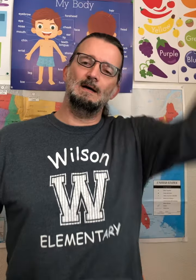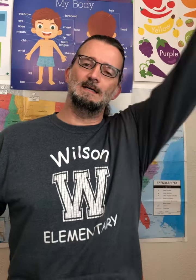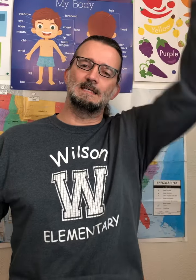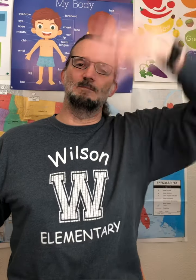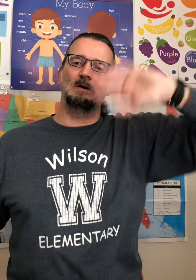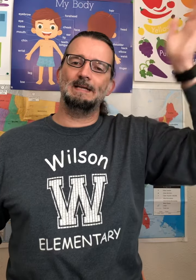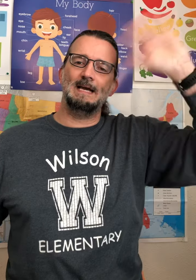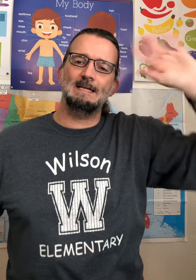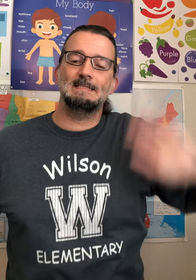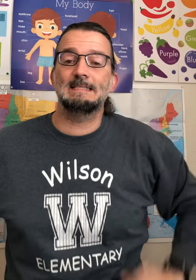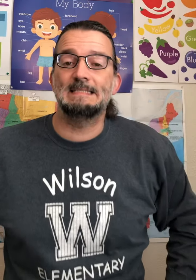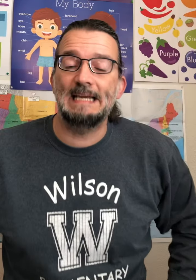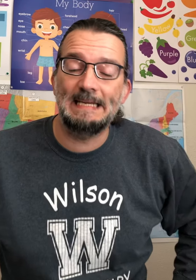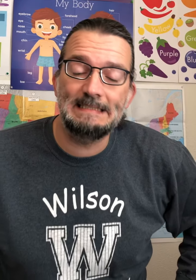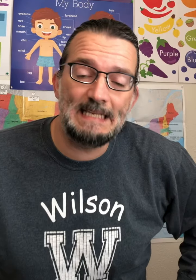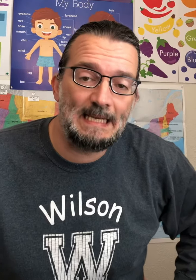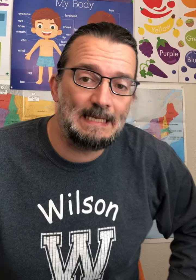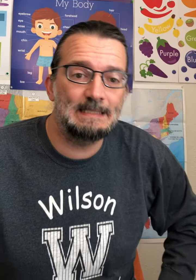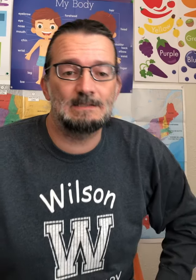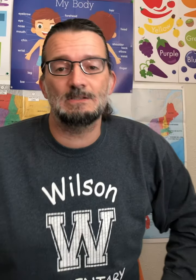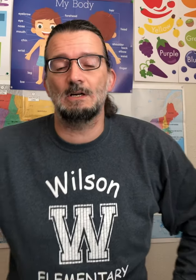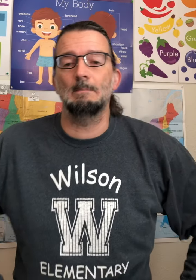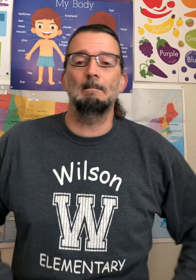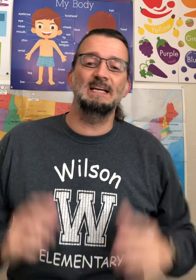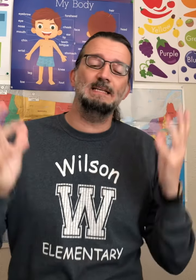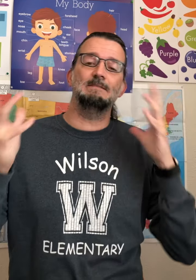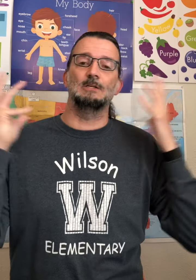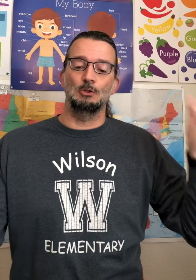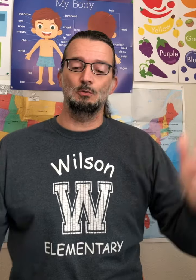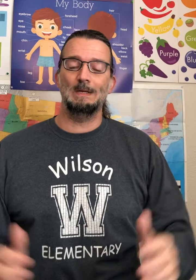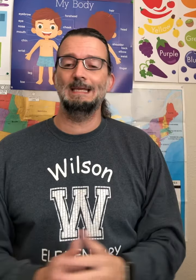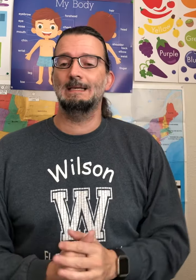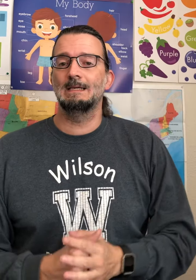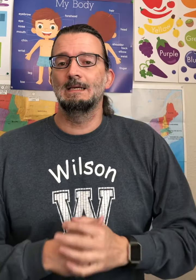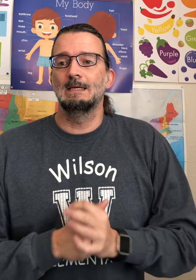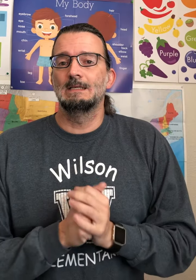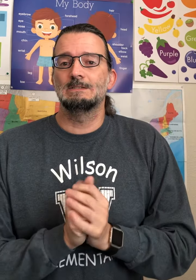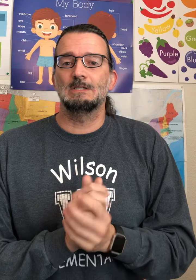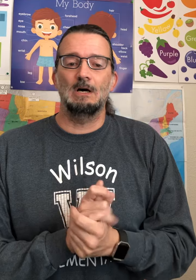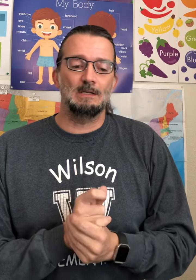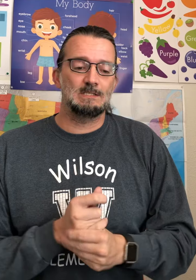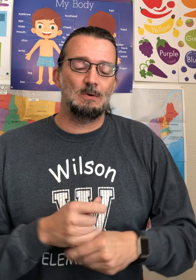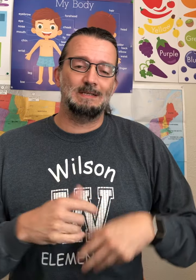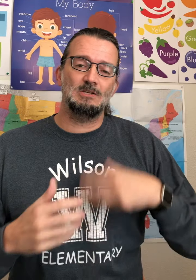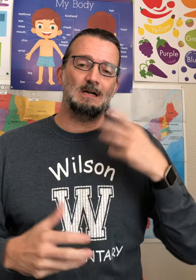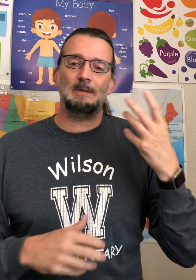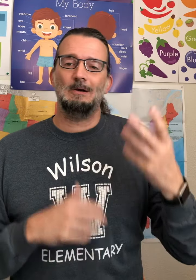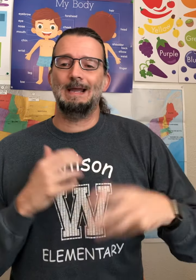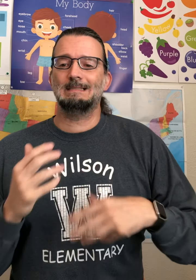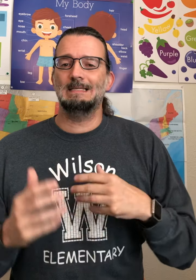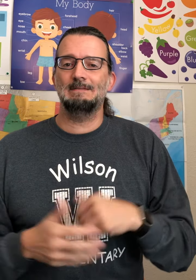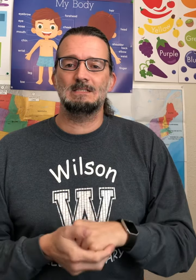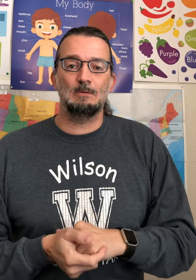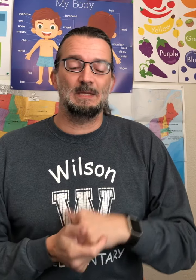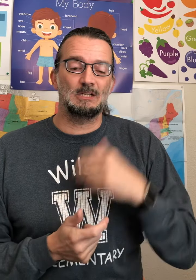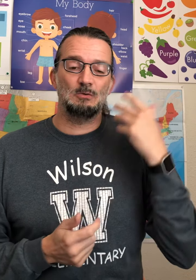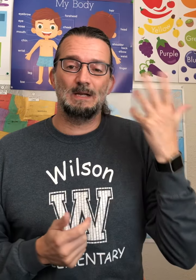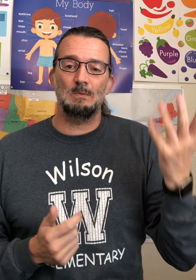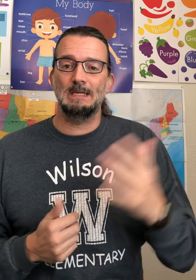Well, good morning, guys. It is day 10. It's starting Monday of a new week. So let's go ahead and talk about our activities. I hope you had a great